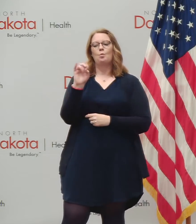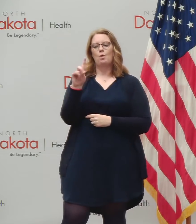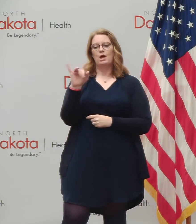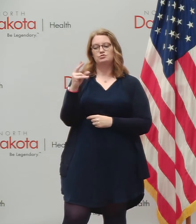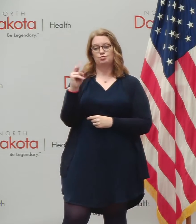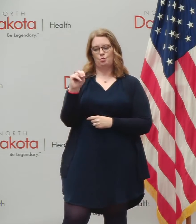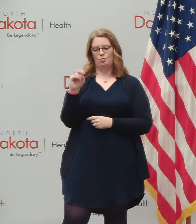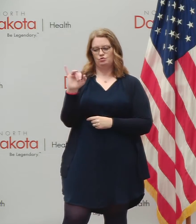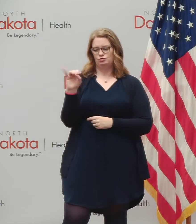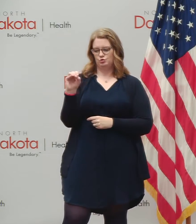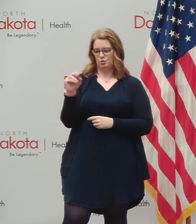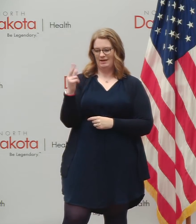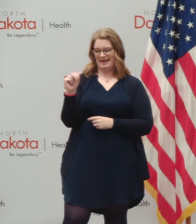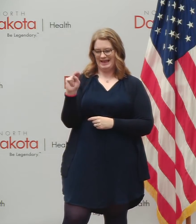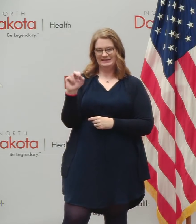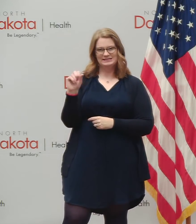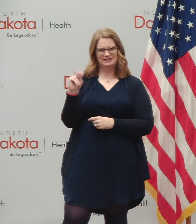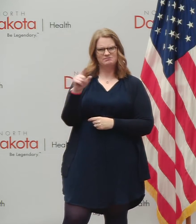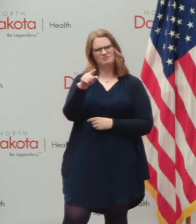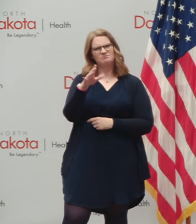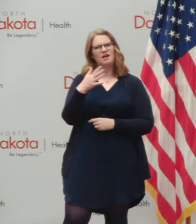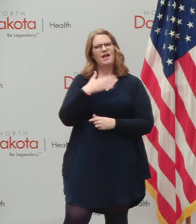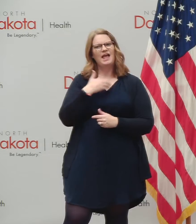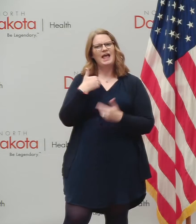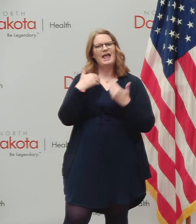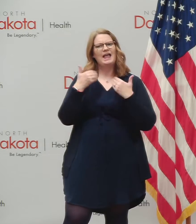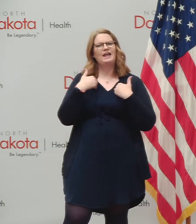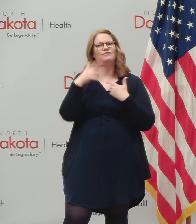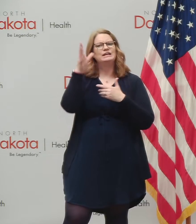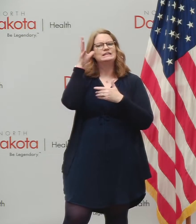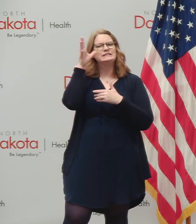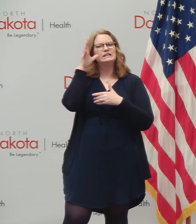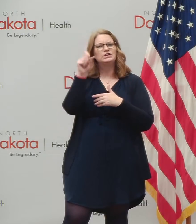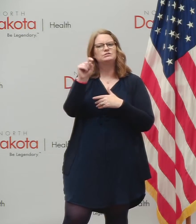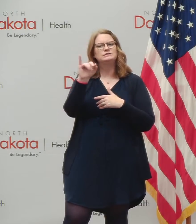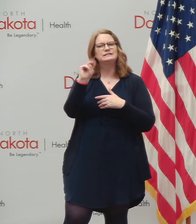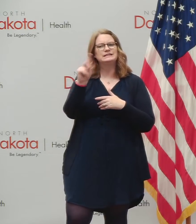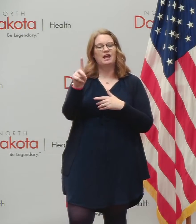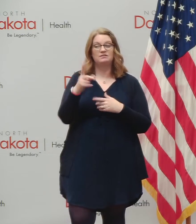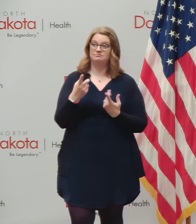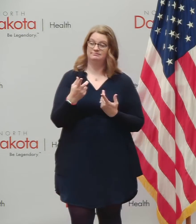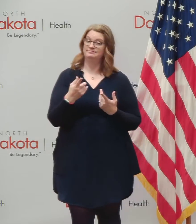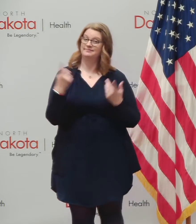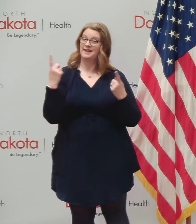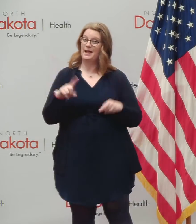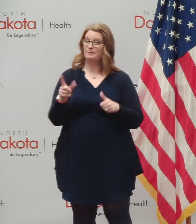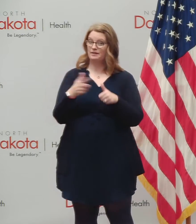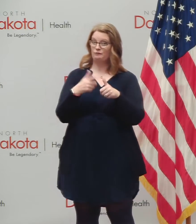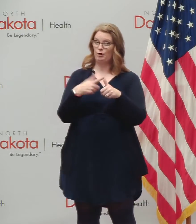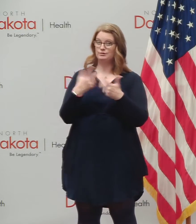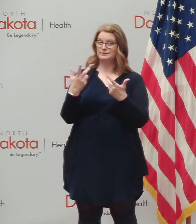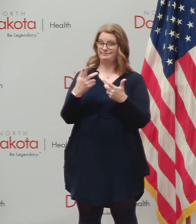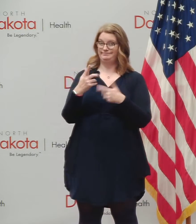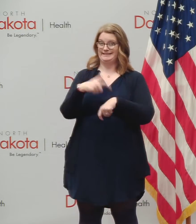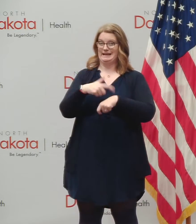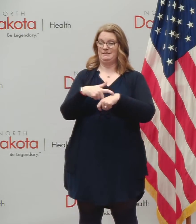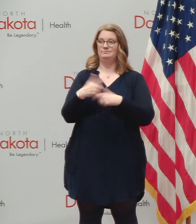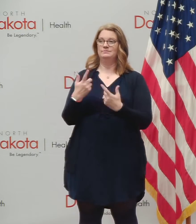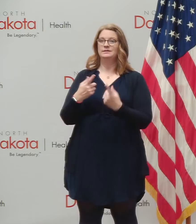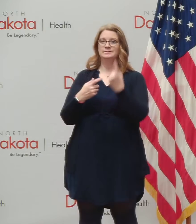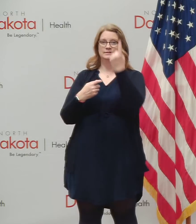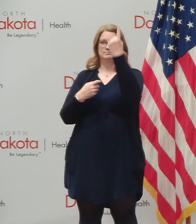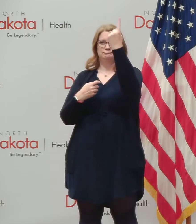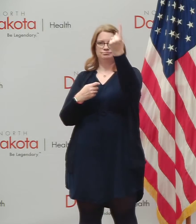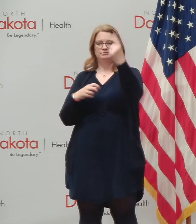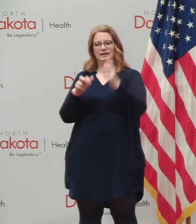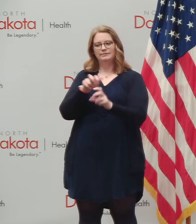Johansson has offered his deer stand. So this Path Sunday could be a first in our nation. Pastor Starks led his first service from the